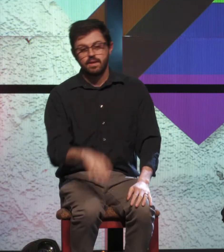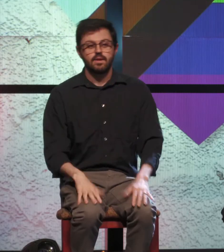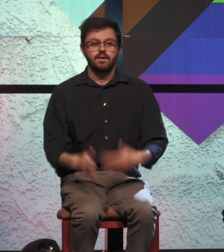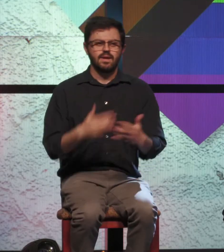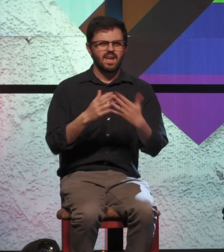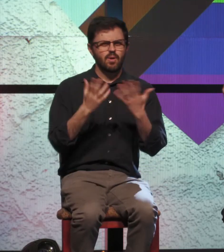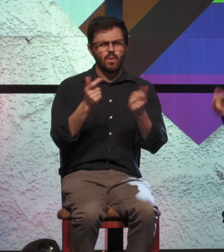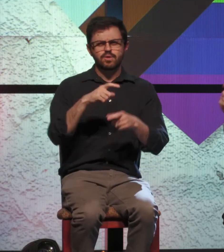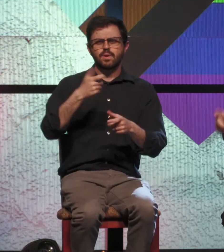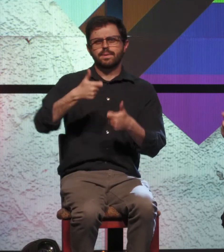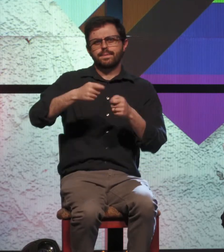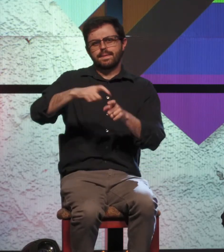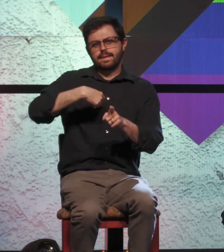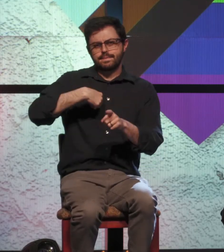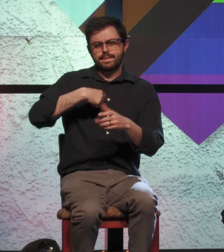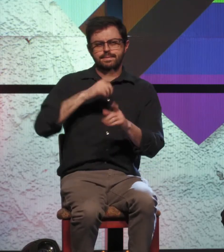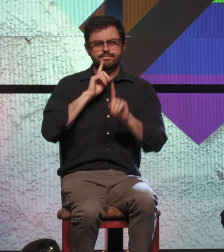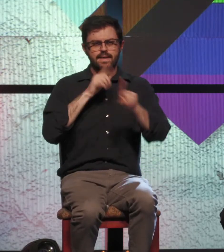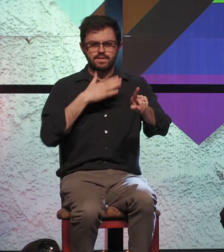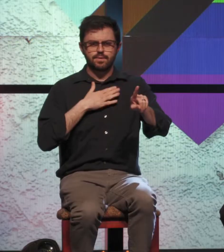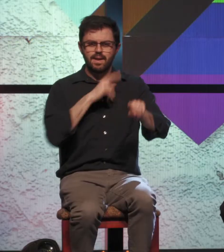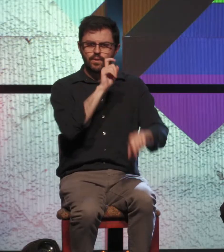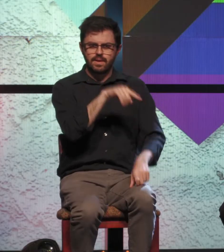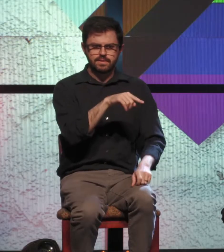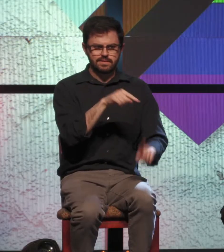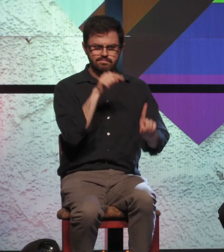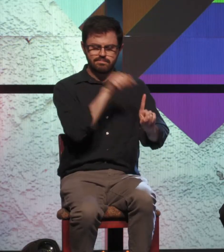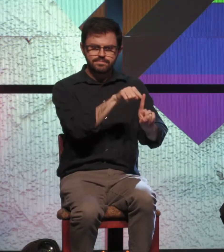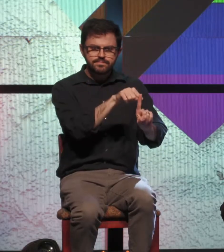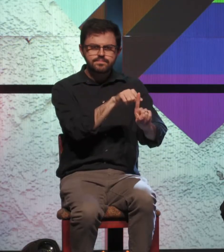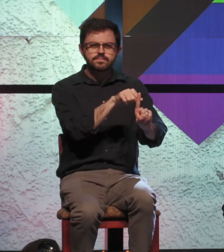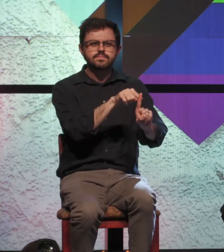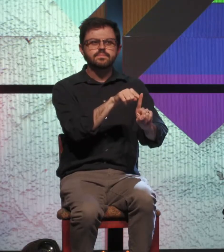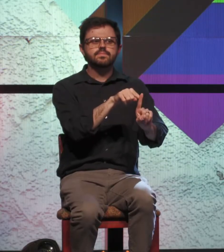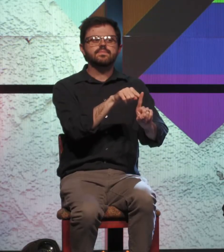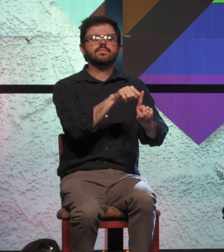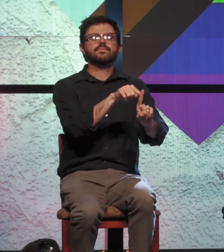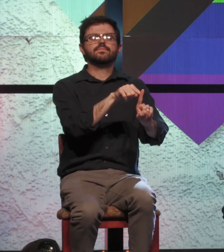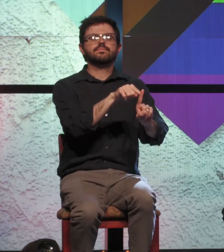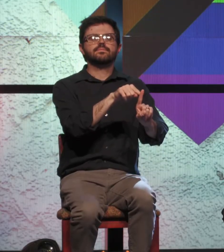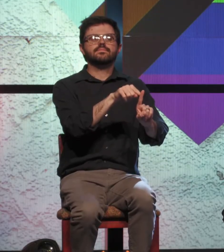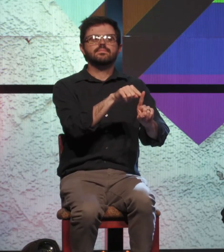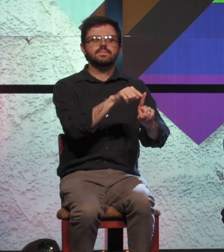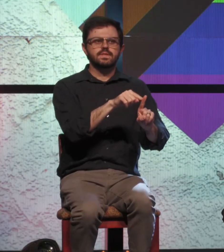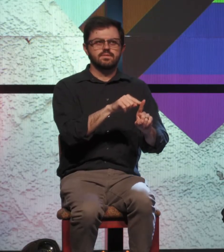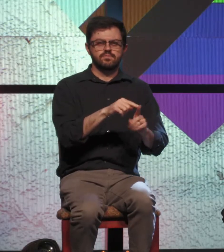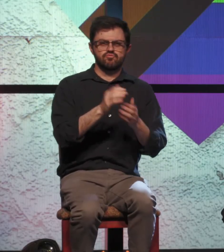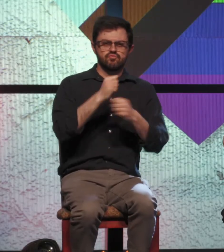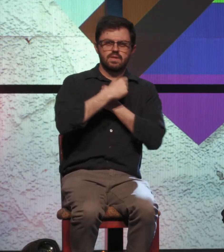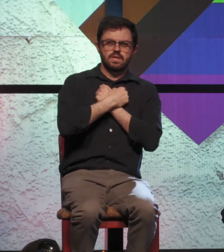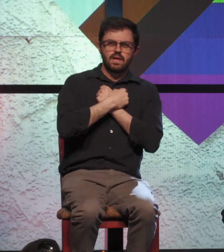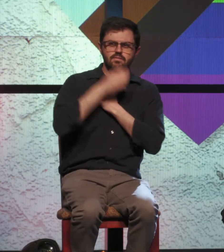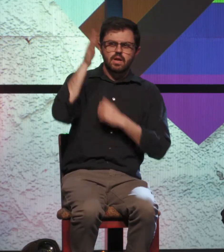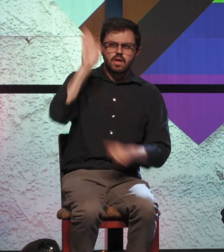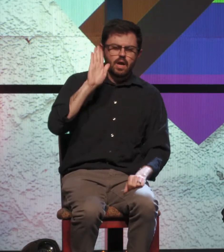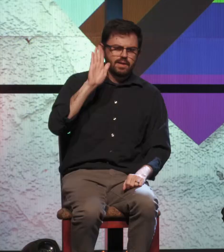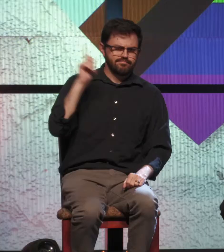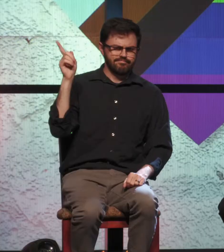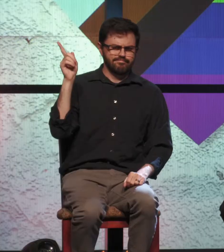this question. What do you think it means, or what have you heard people think it means to love God.